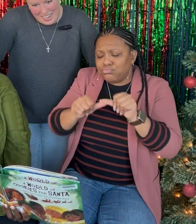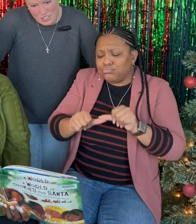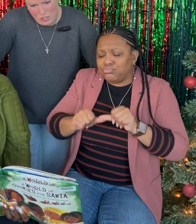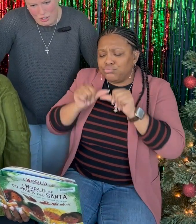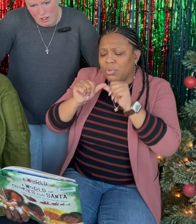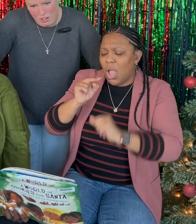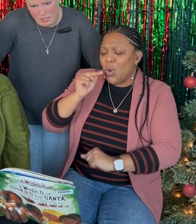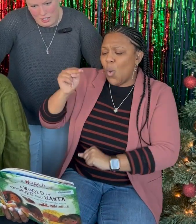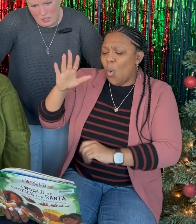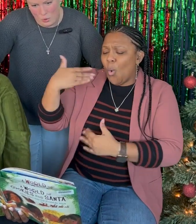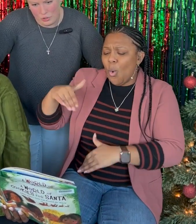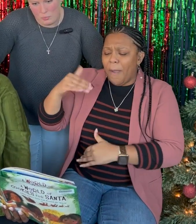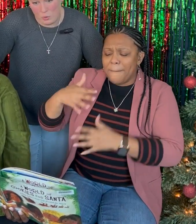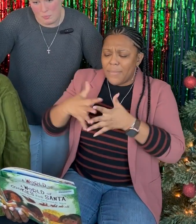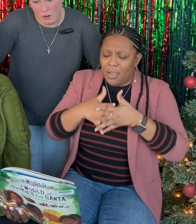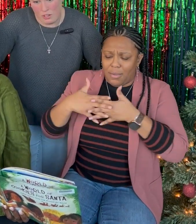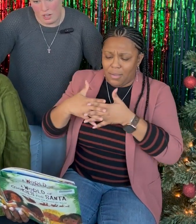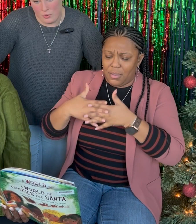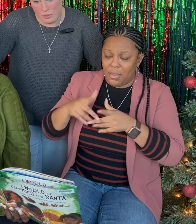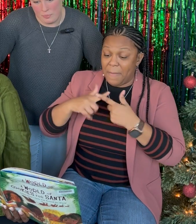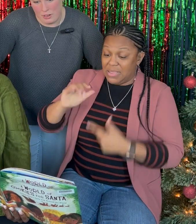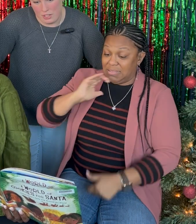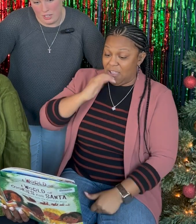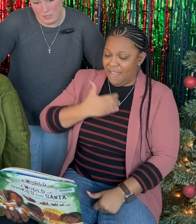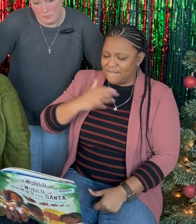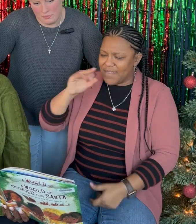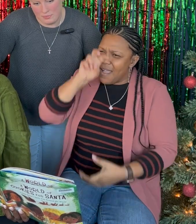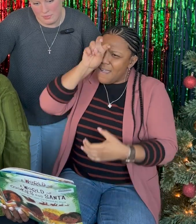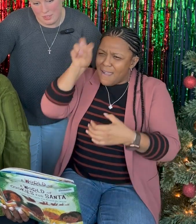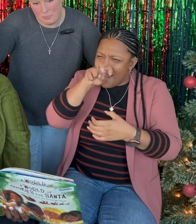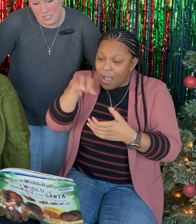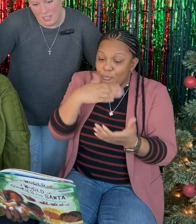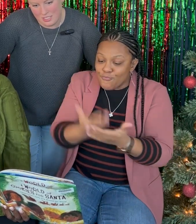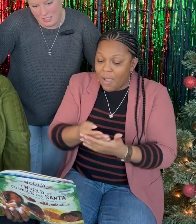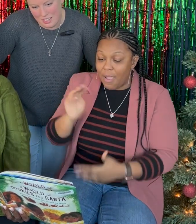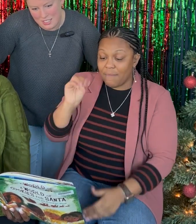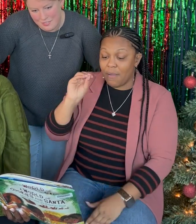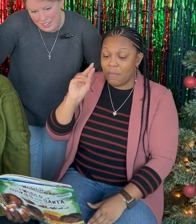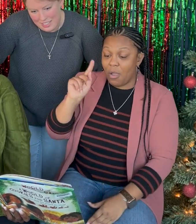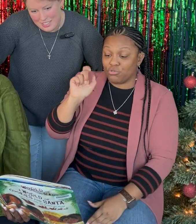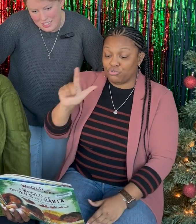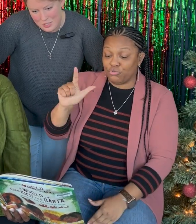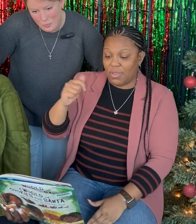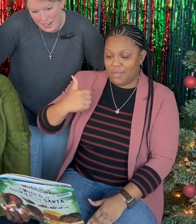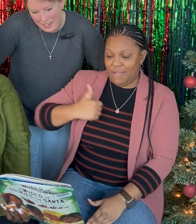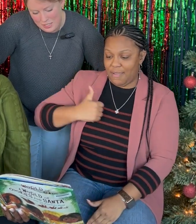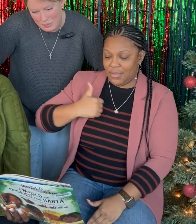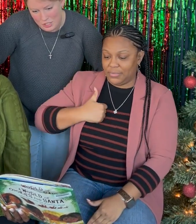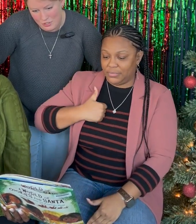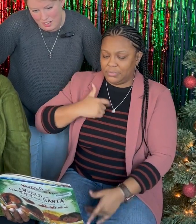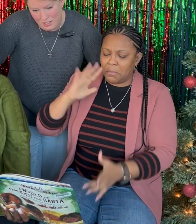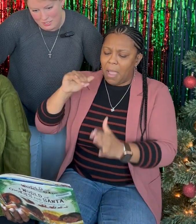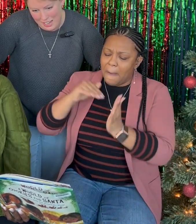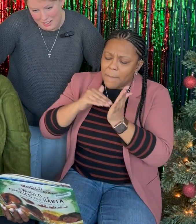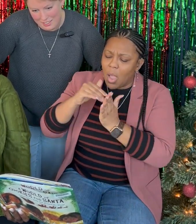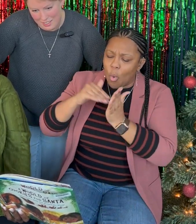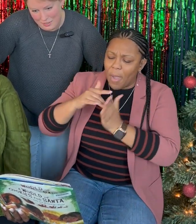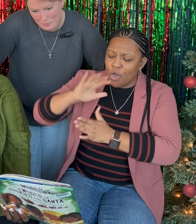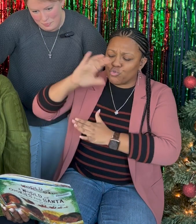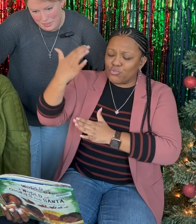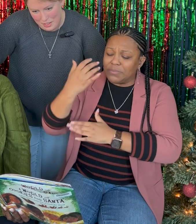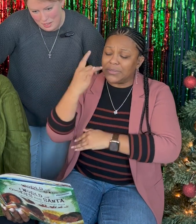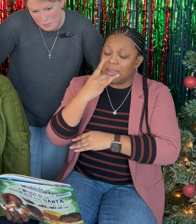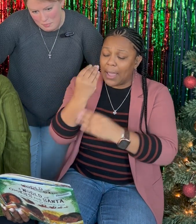The nights are long in the northernmost part of North America, but Santa Claus finds his way to Montreal,